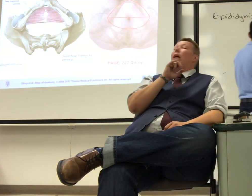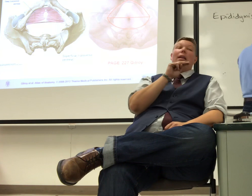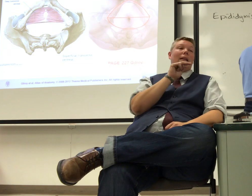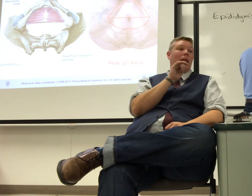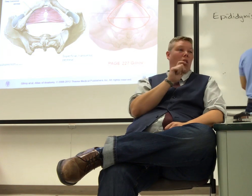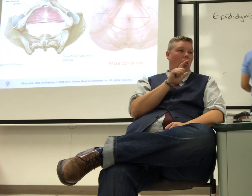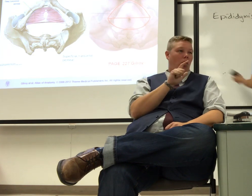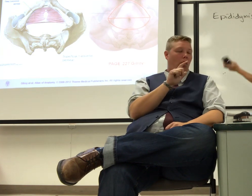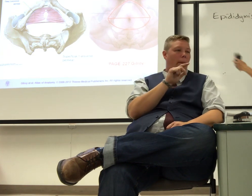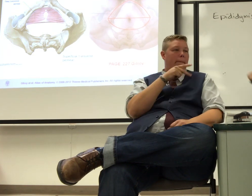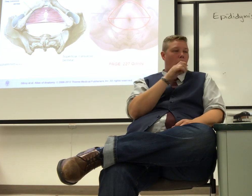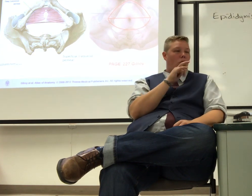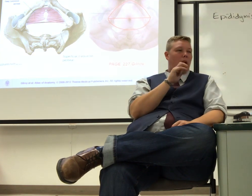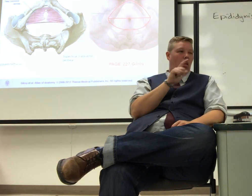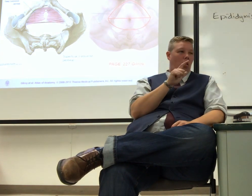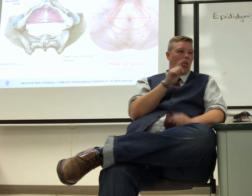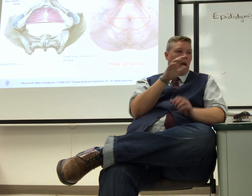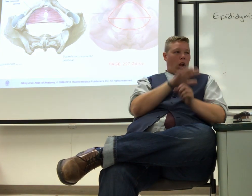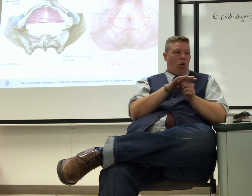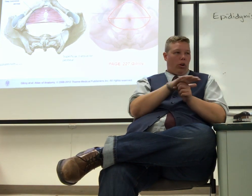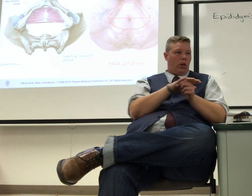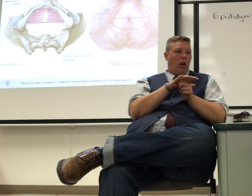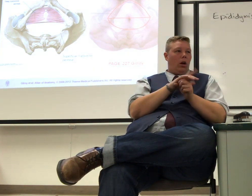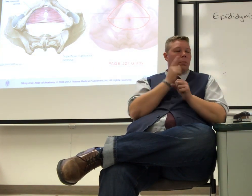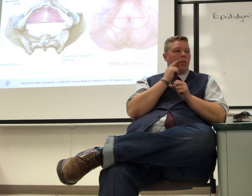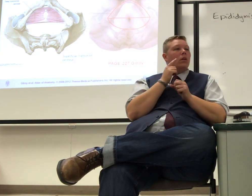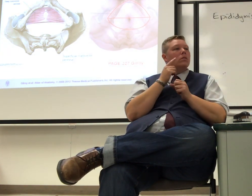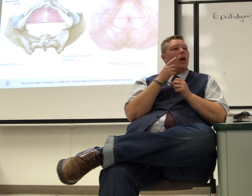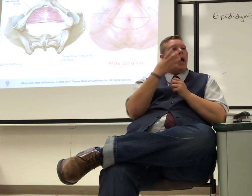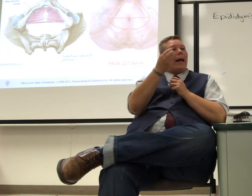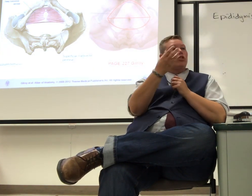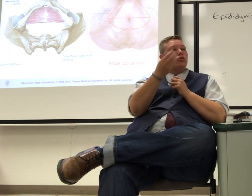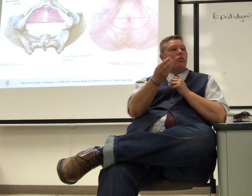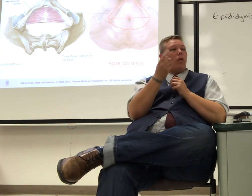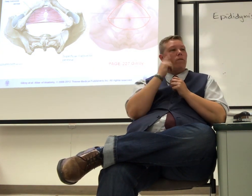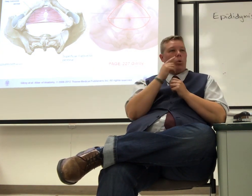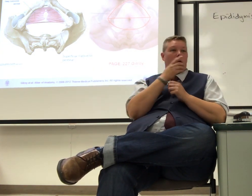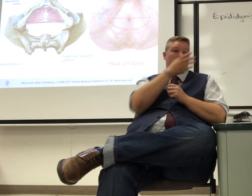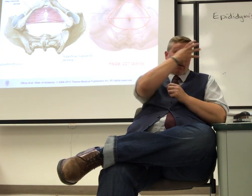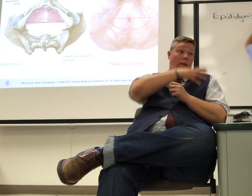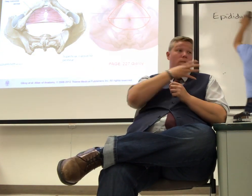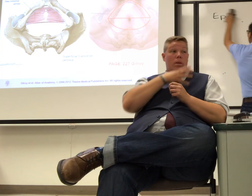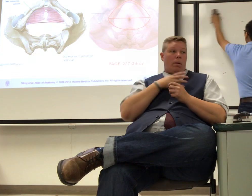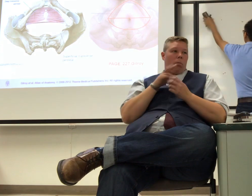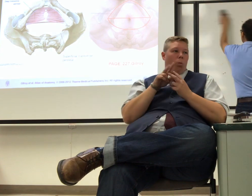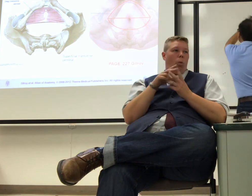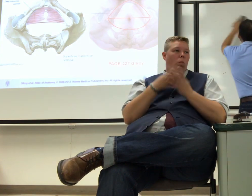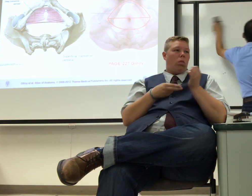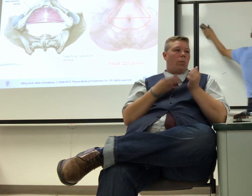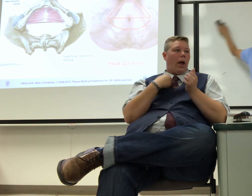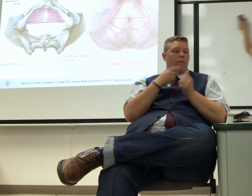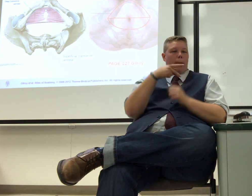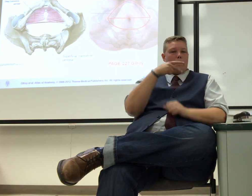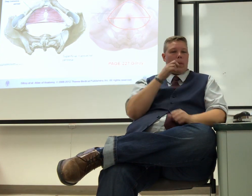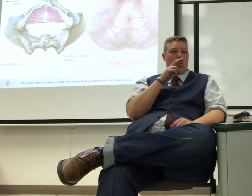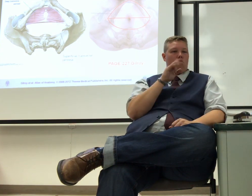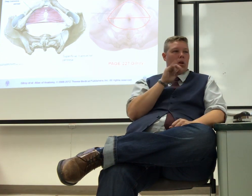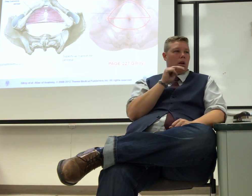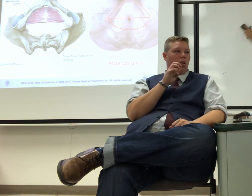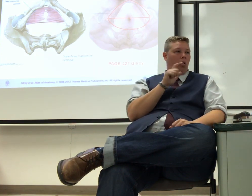is defined, that's where all our external genitalia are, for males and for females. Let me define the region.